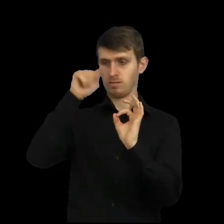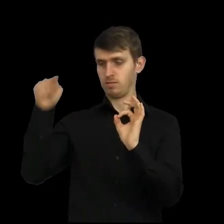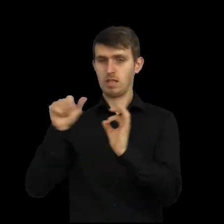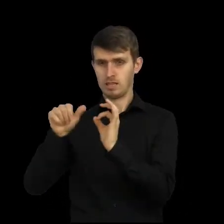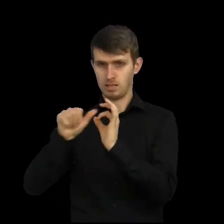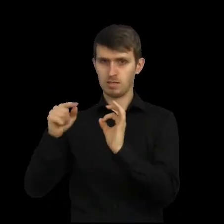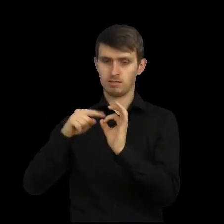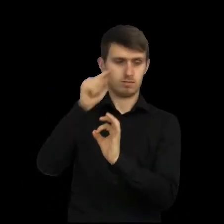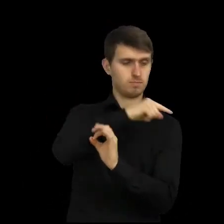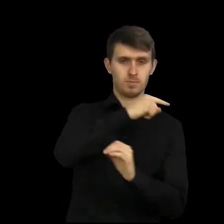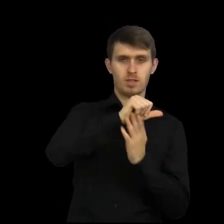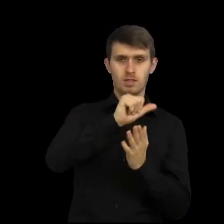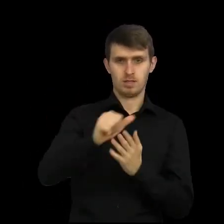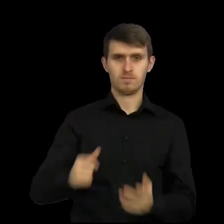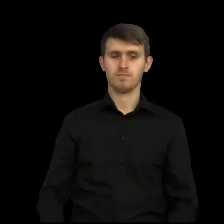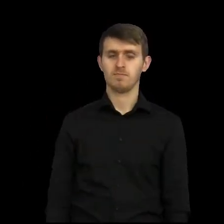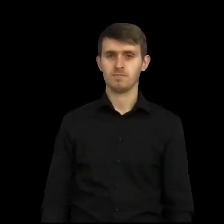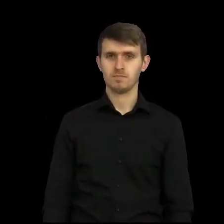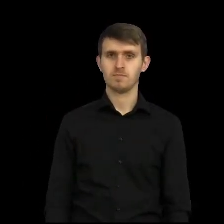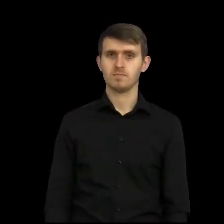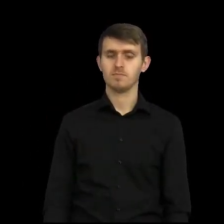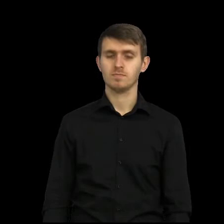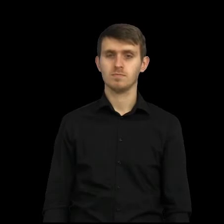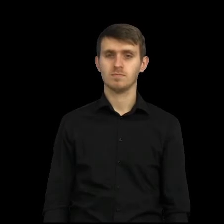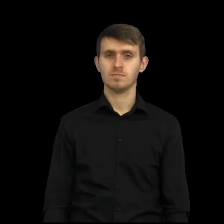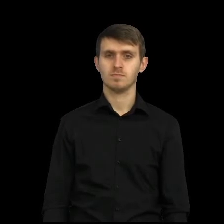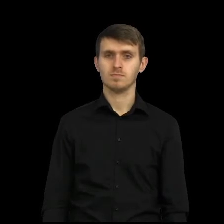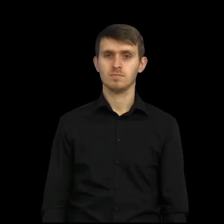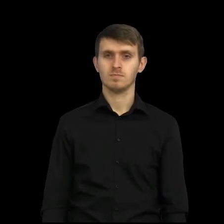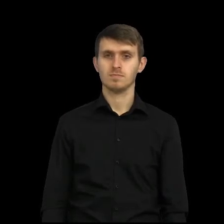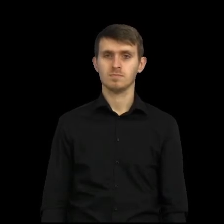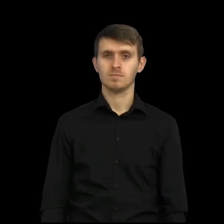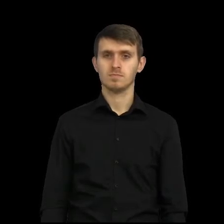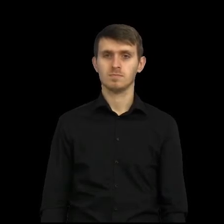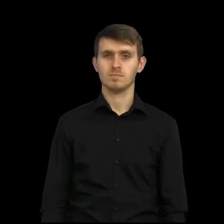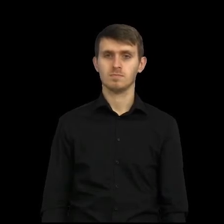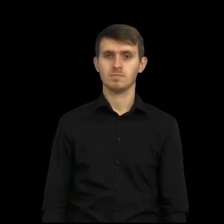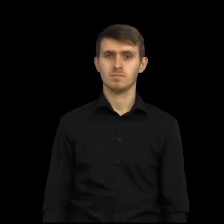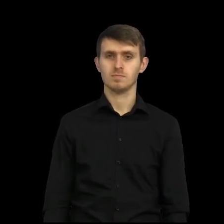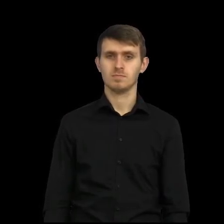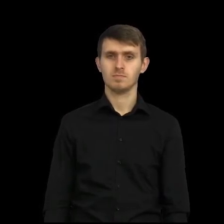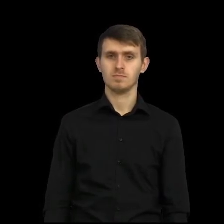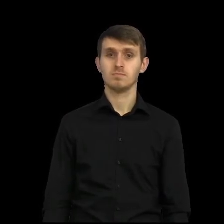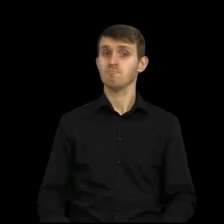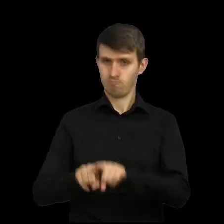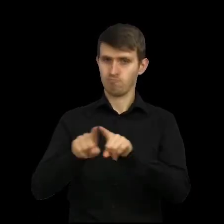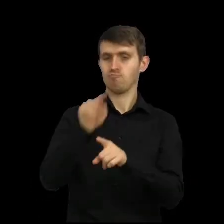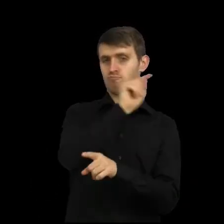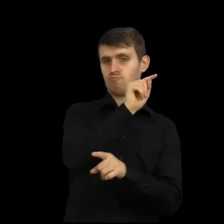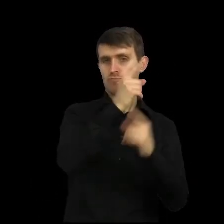are exactly 11 away from 0. It could be positive 11, or it could be negative 11. Now, it's the exact same logic you apply